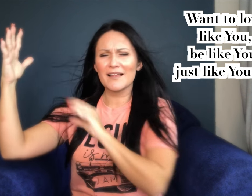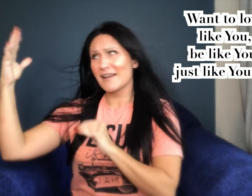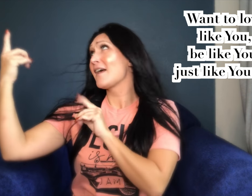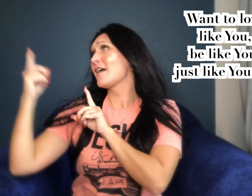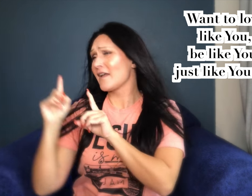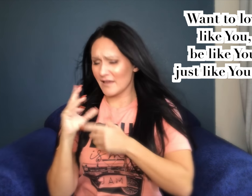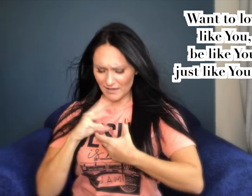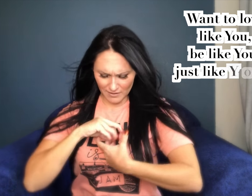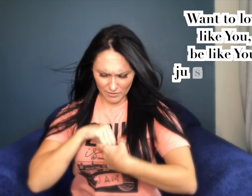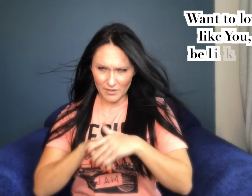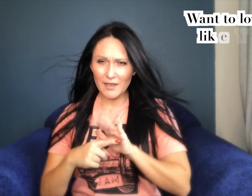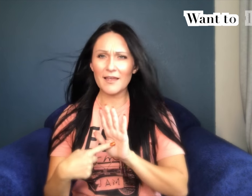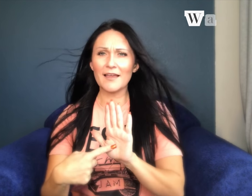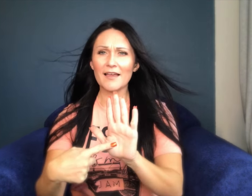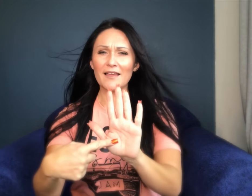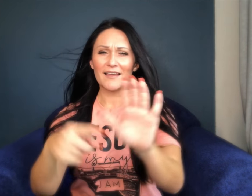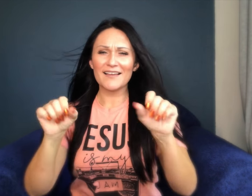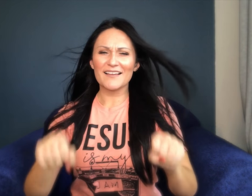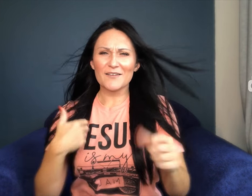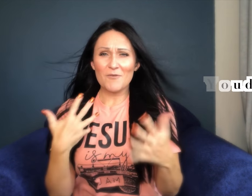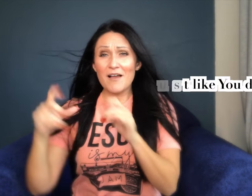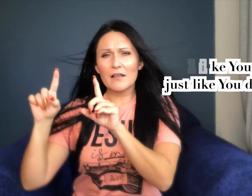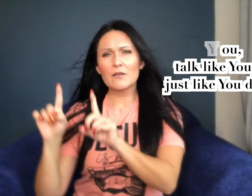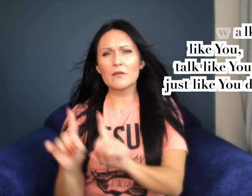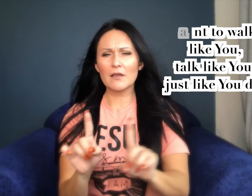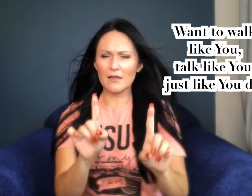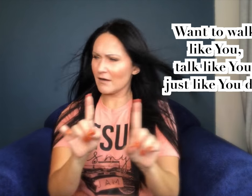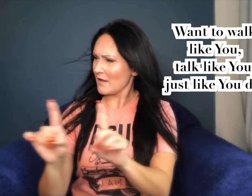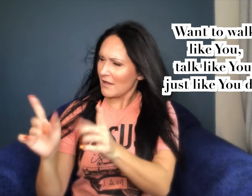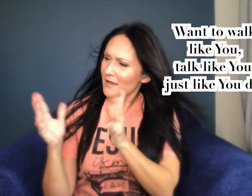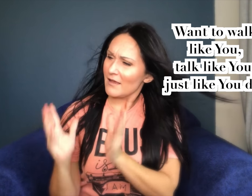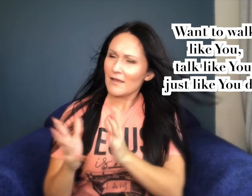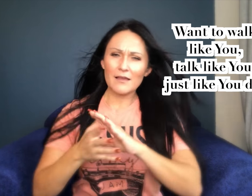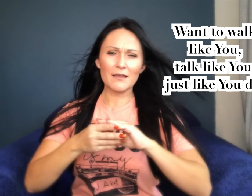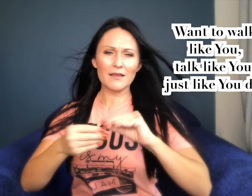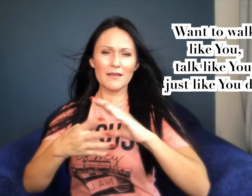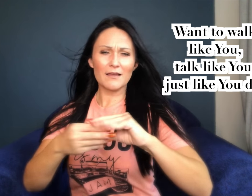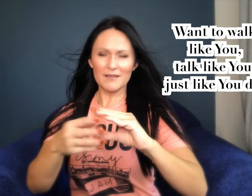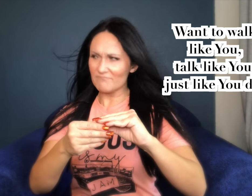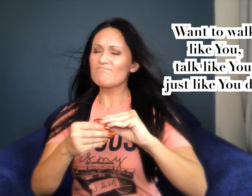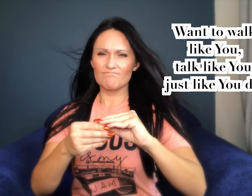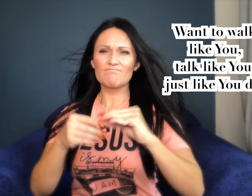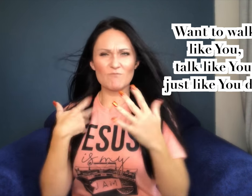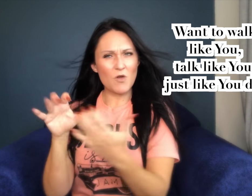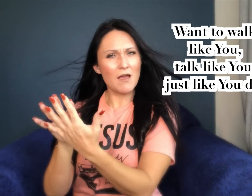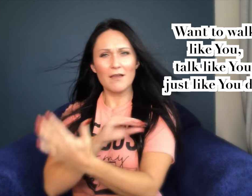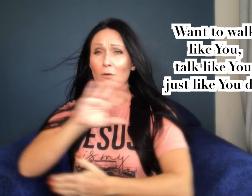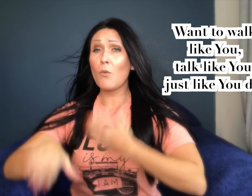you, just like you did. Want to walk like you, talk like you, just like you